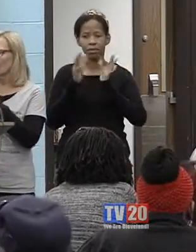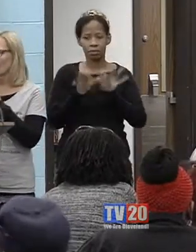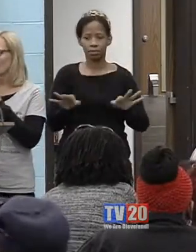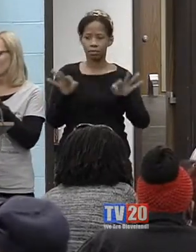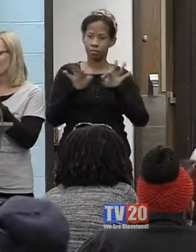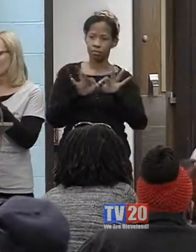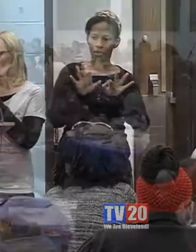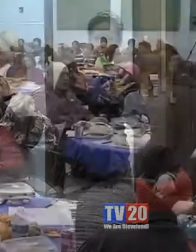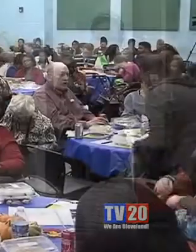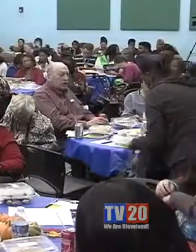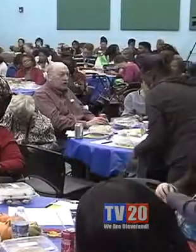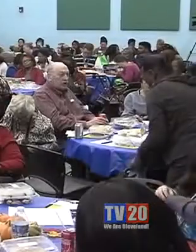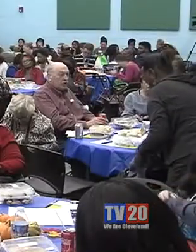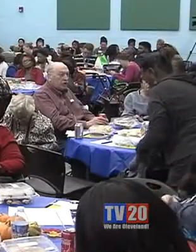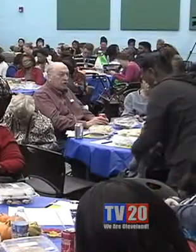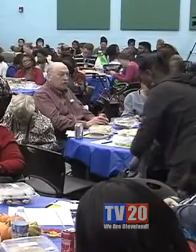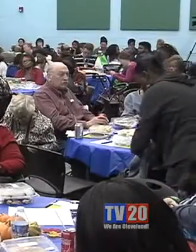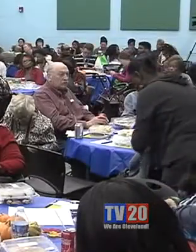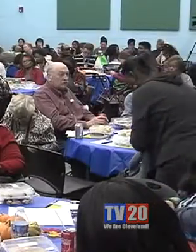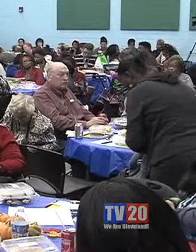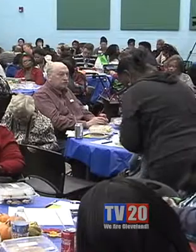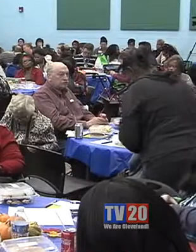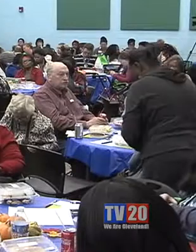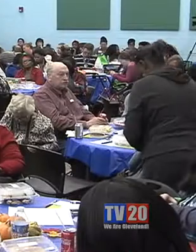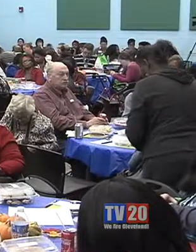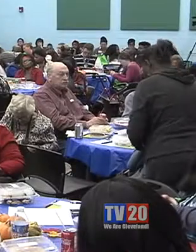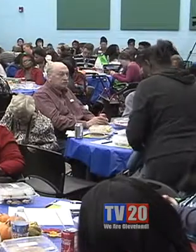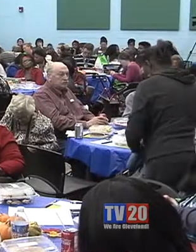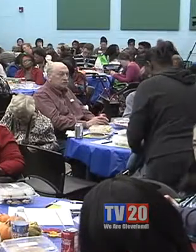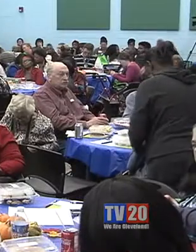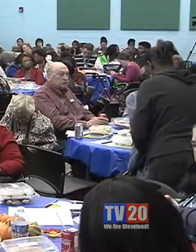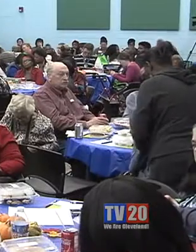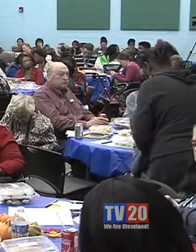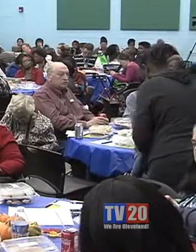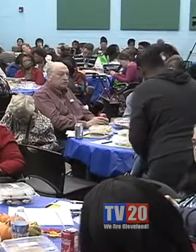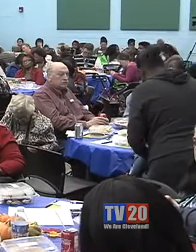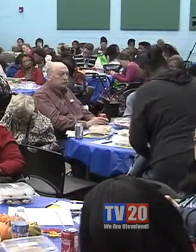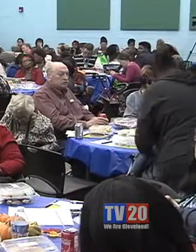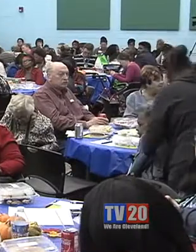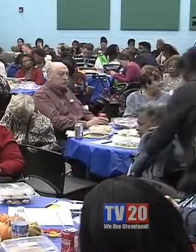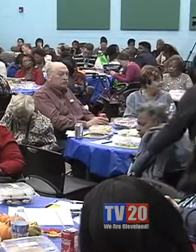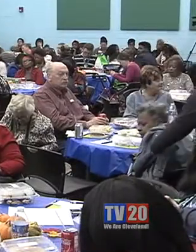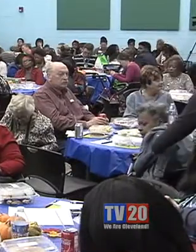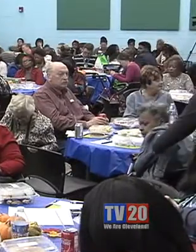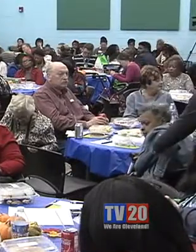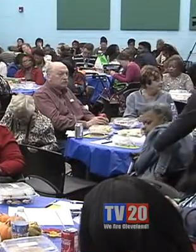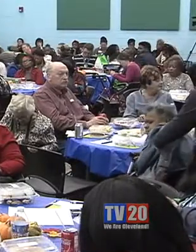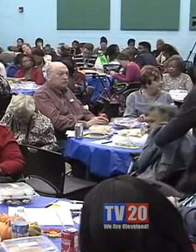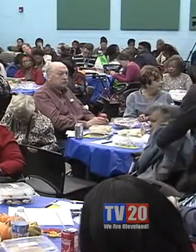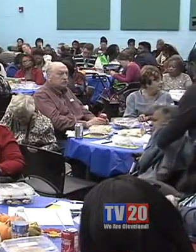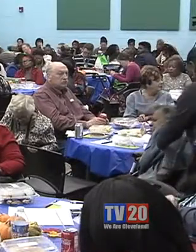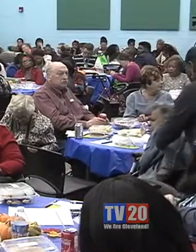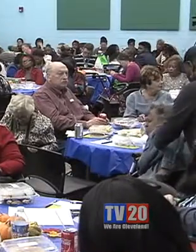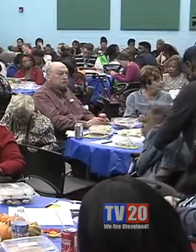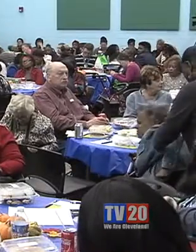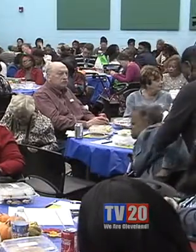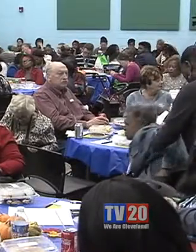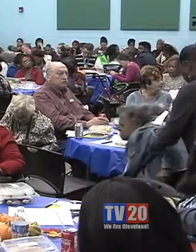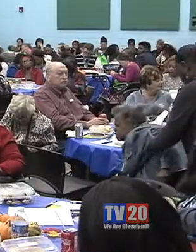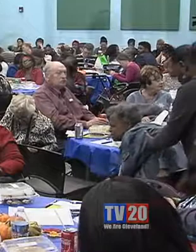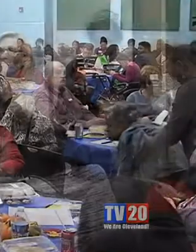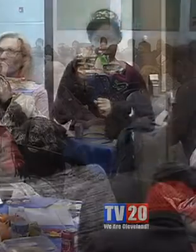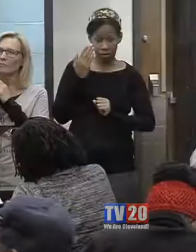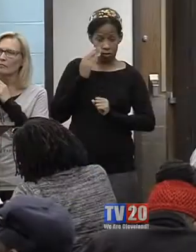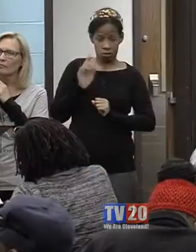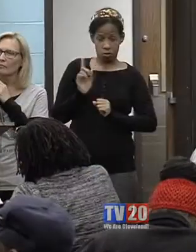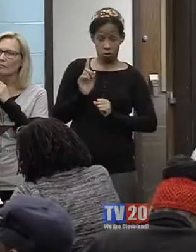but access your ability. What you have to be able to